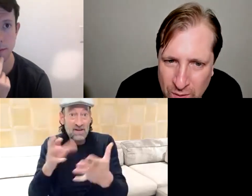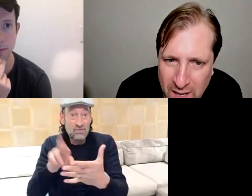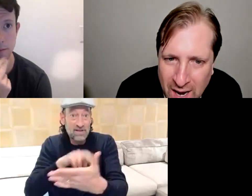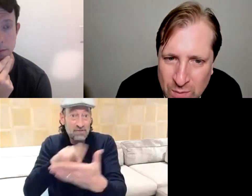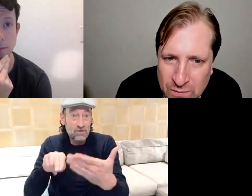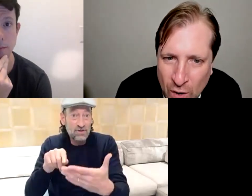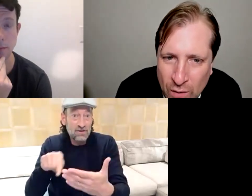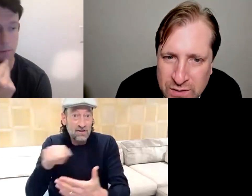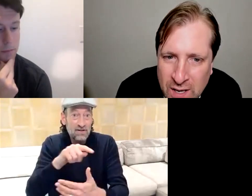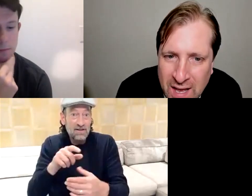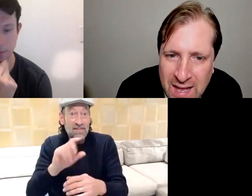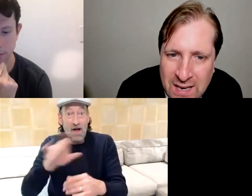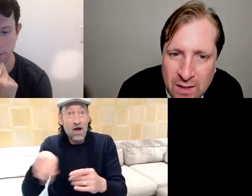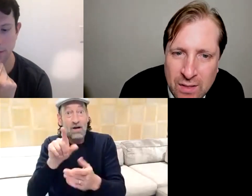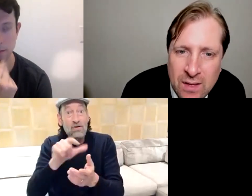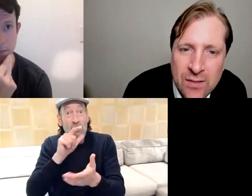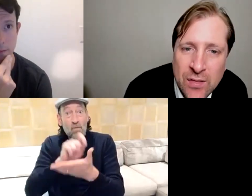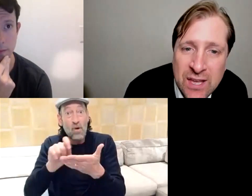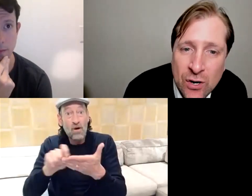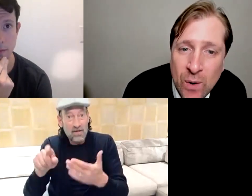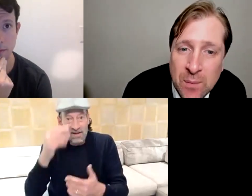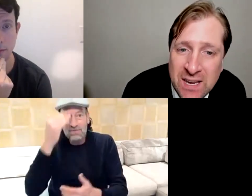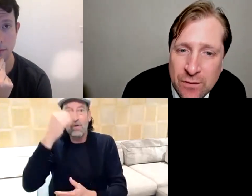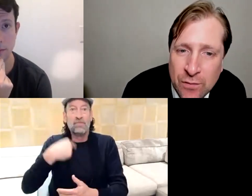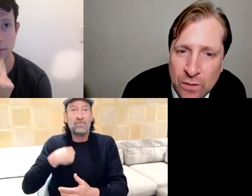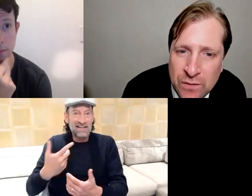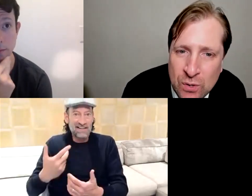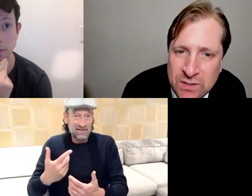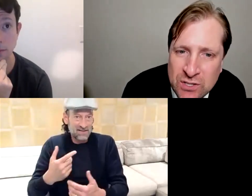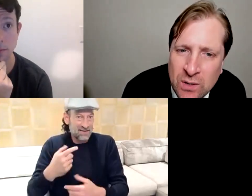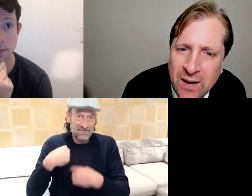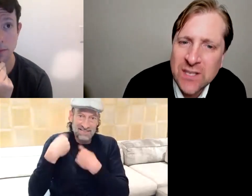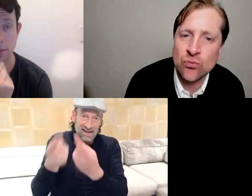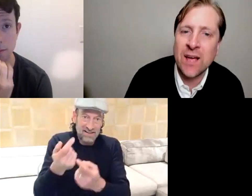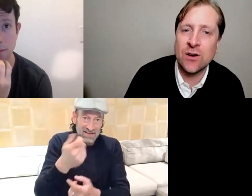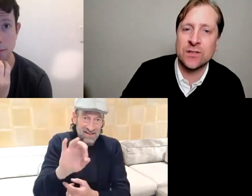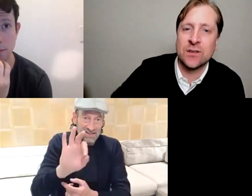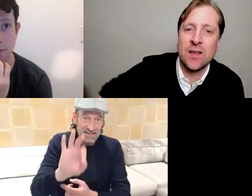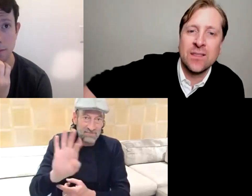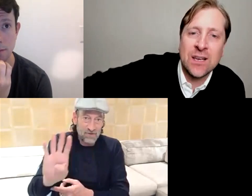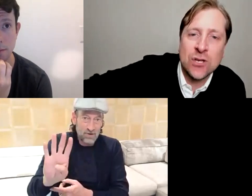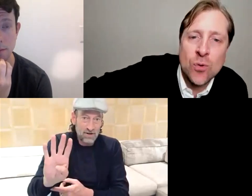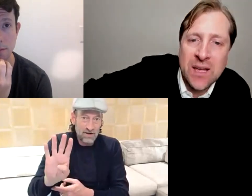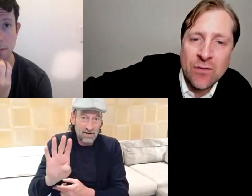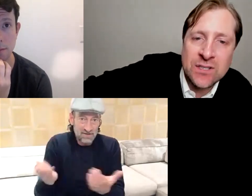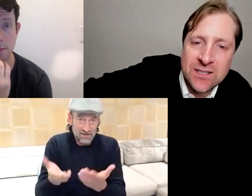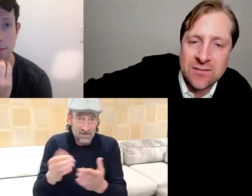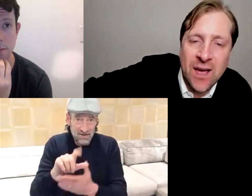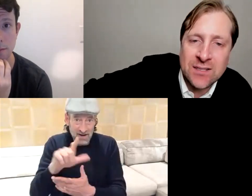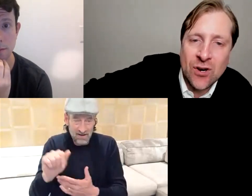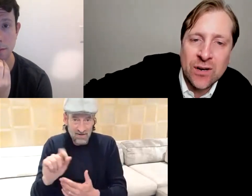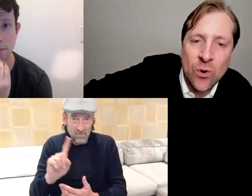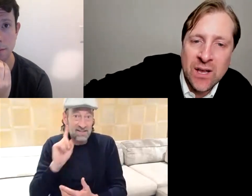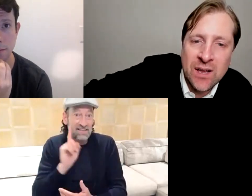know you. And I was involved in the theater who had many different reviews. And so a lot of these writers, they knew me ever since